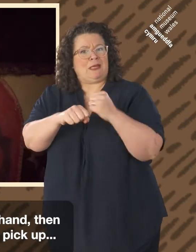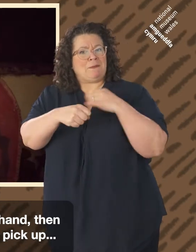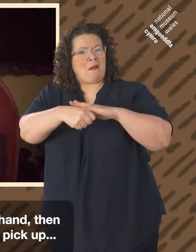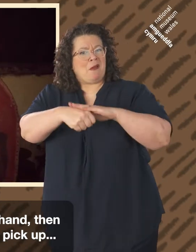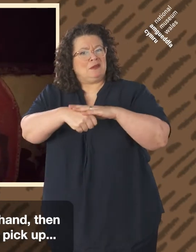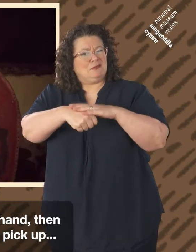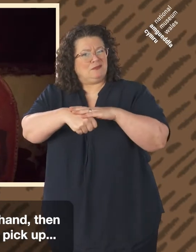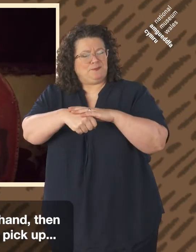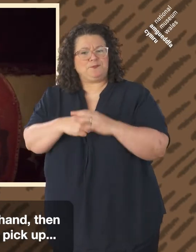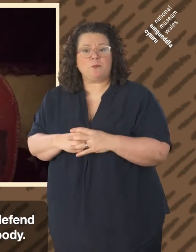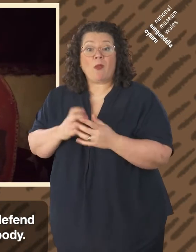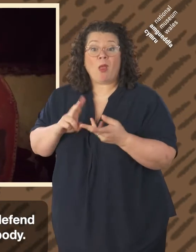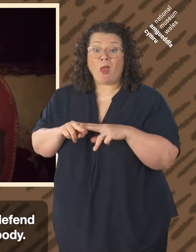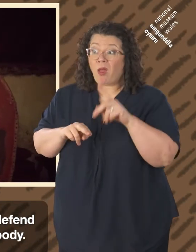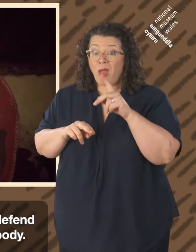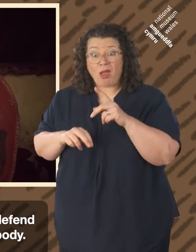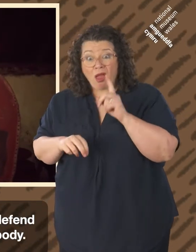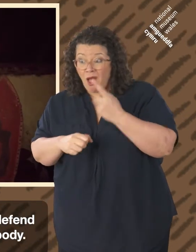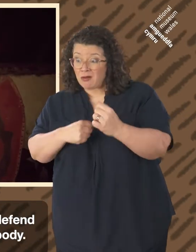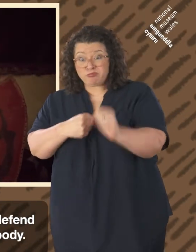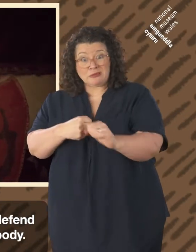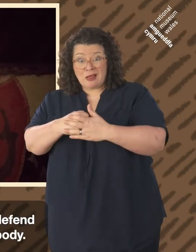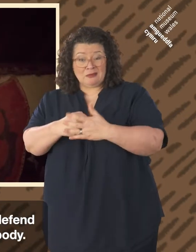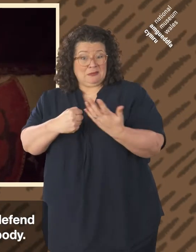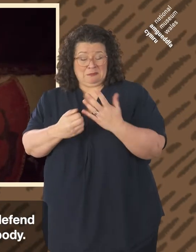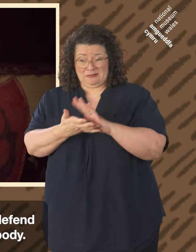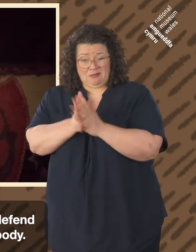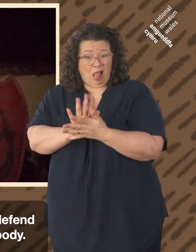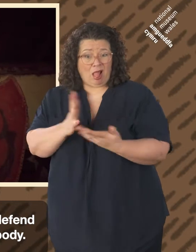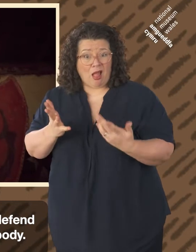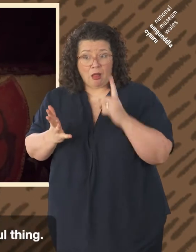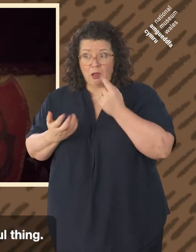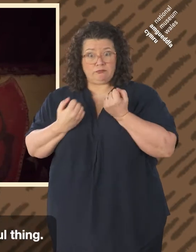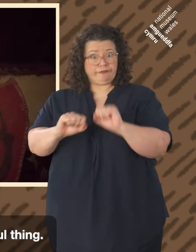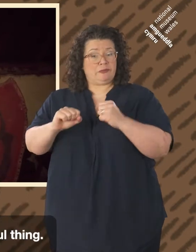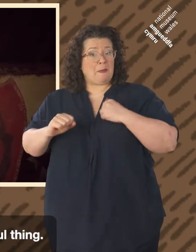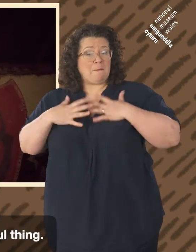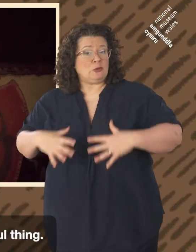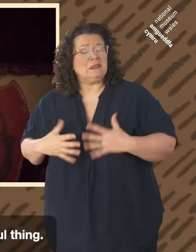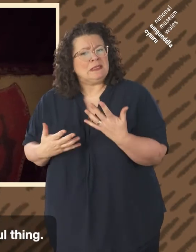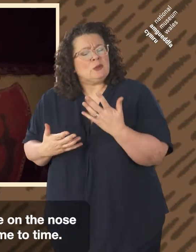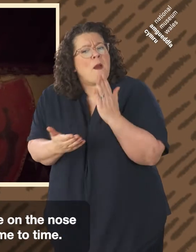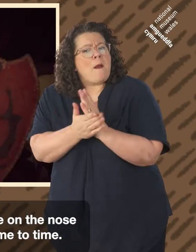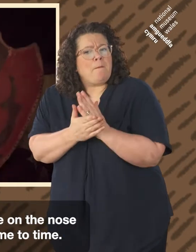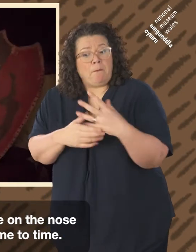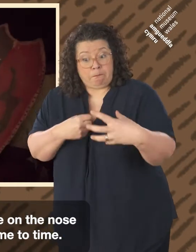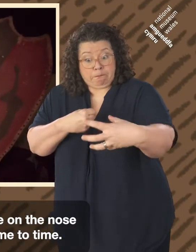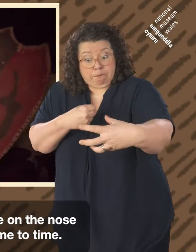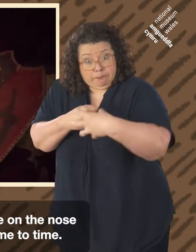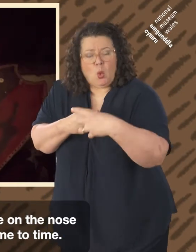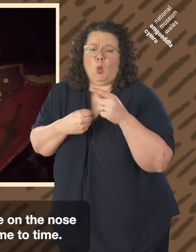hand, then I wouldn't be able to pick up this shield and defend the rest of my body. So it's a very useful thing. You can